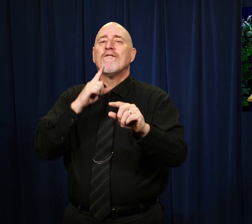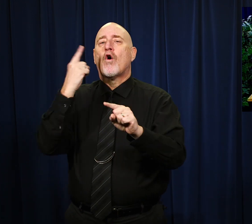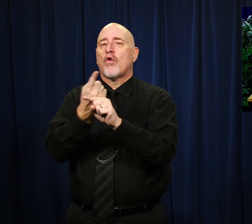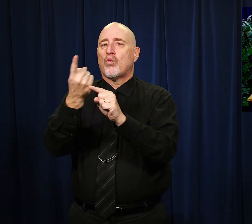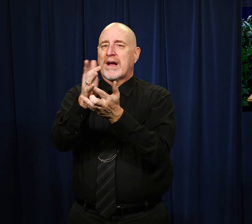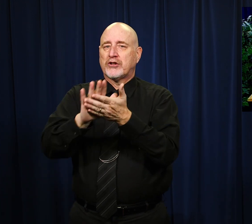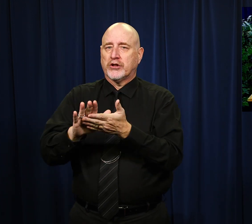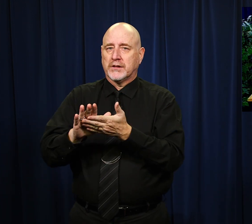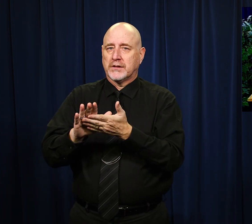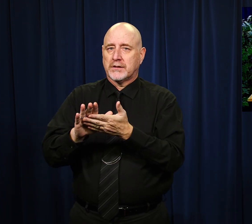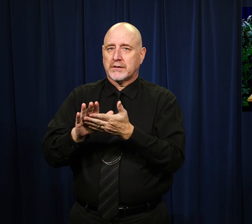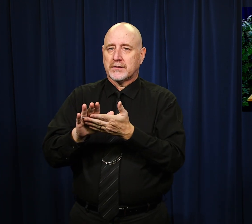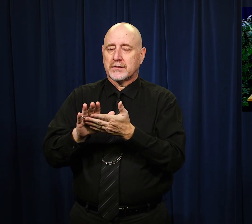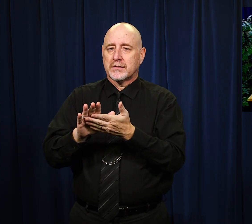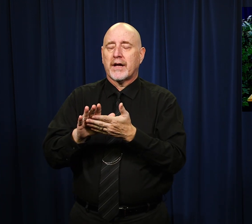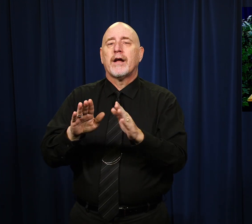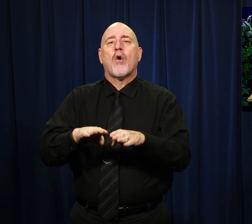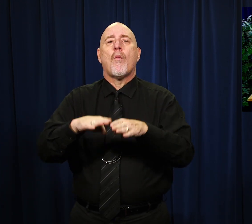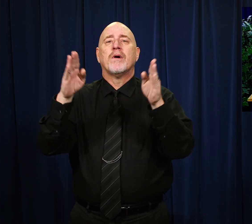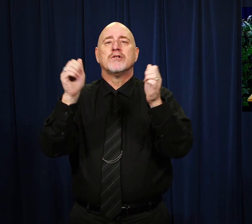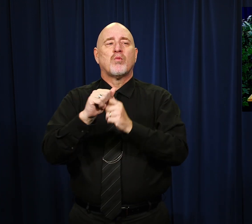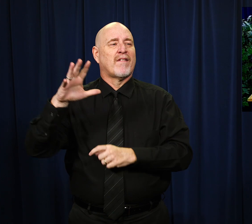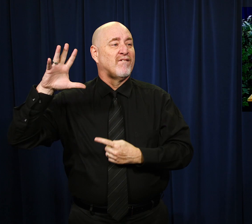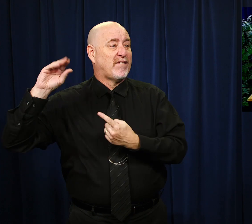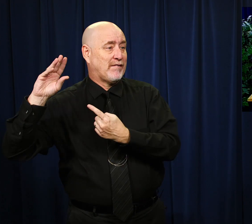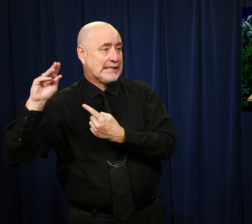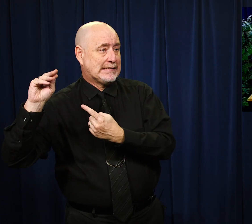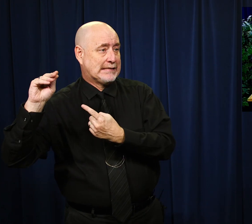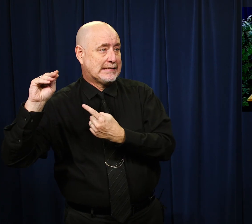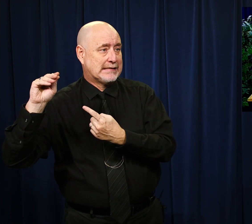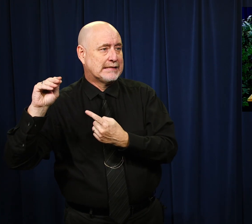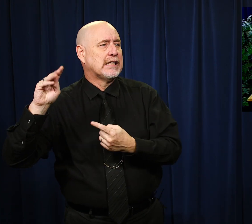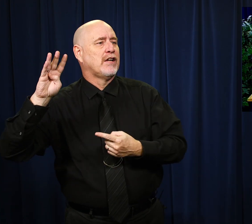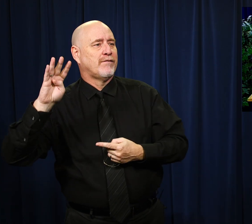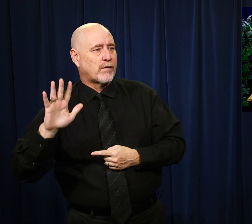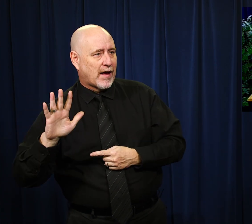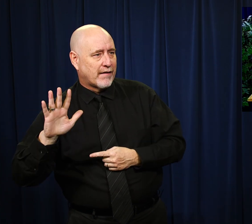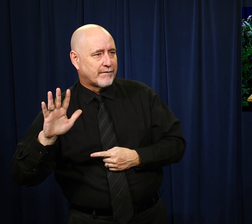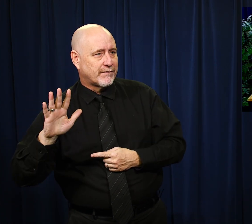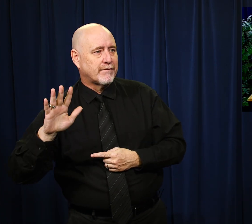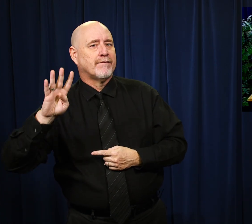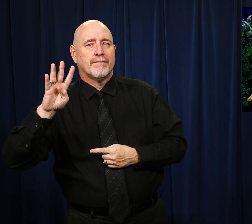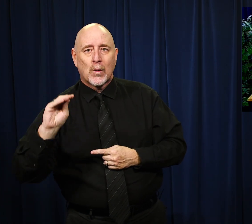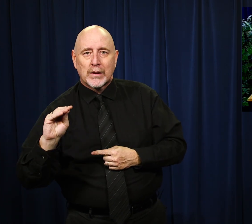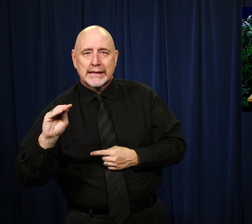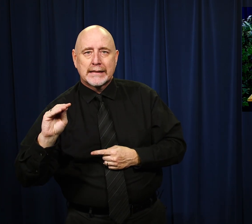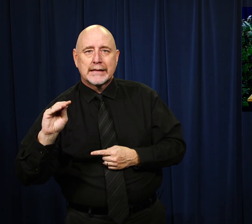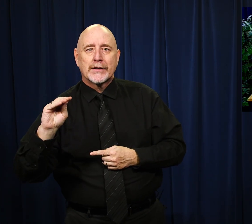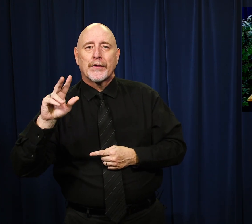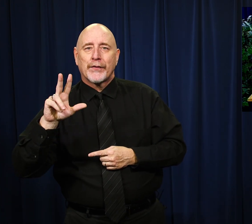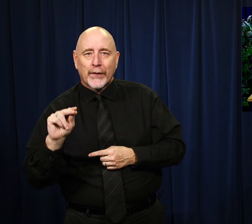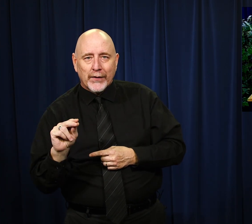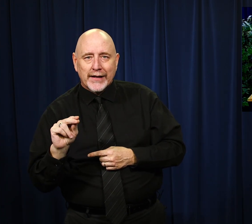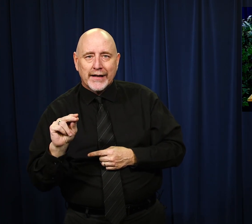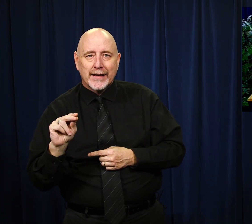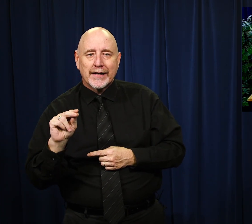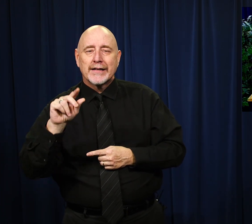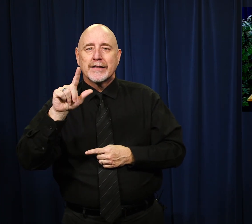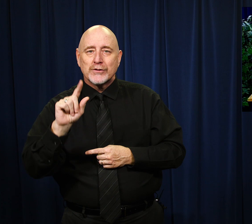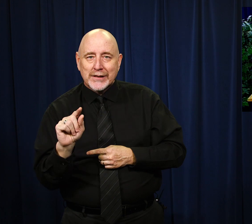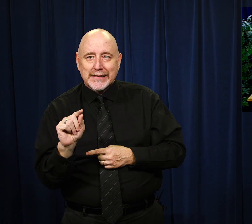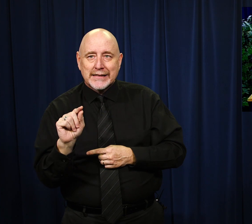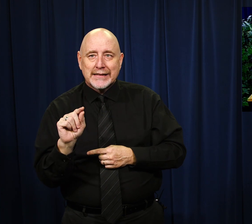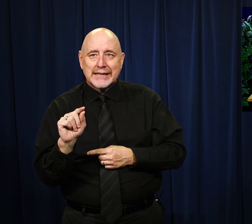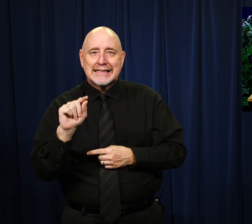righteous. And of course he starts out with 50, 45, 40, 30,